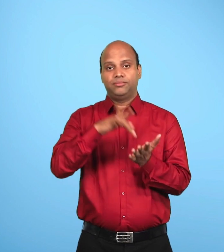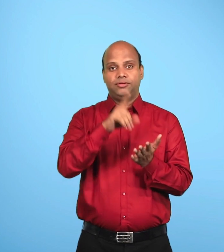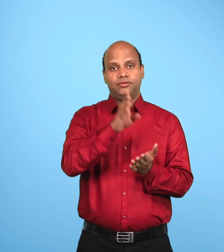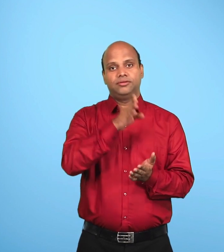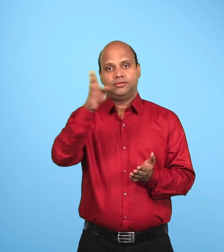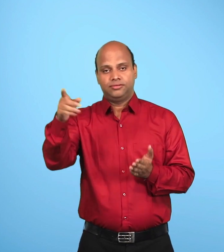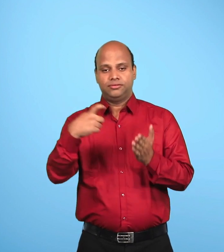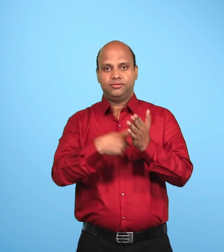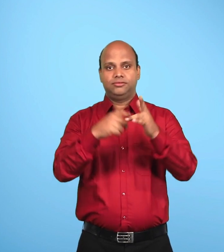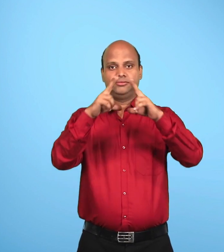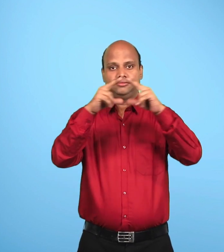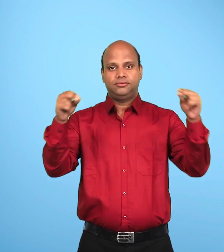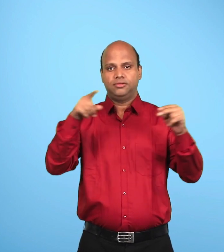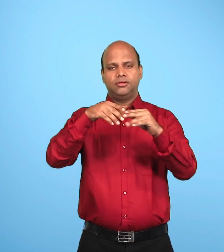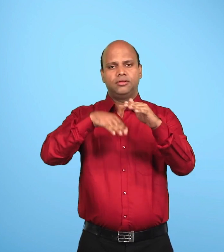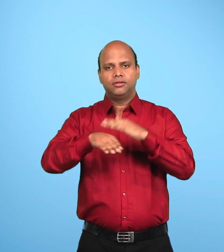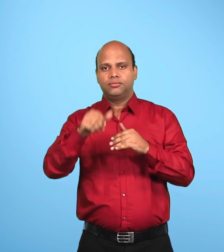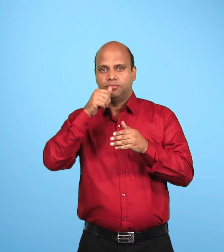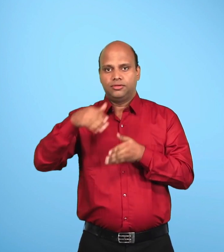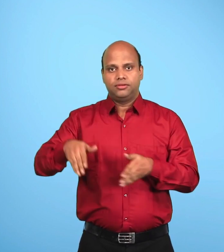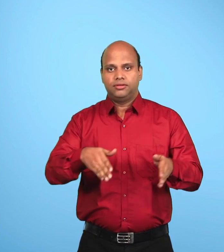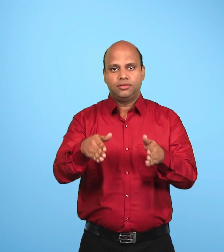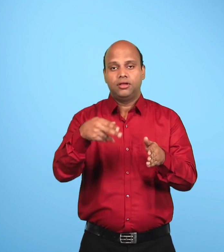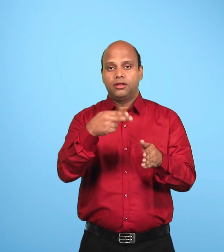One such trip took them to the river Ganga in Rishikesh.